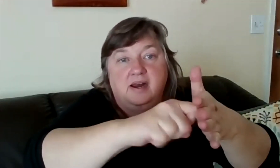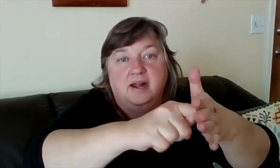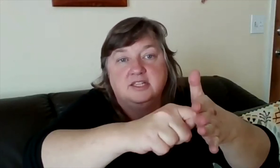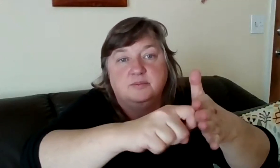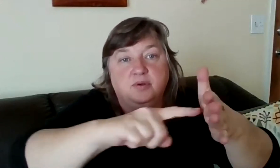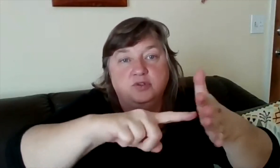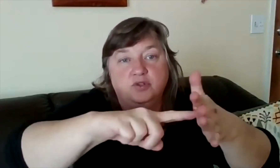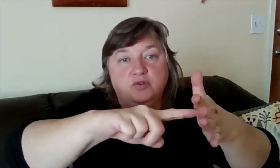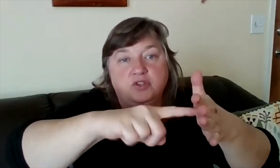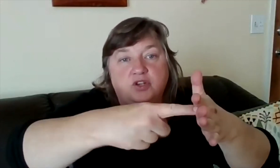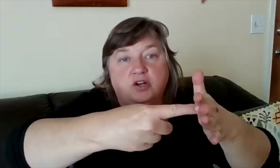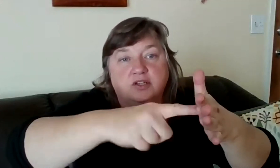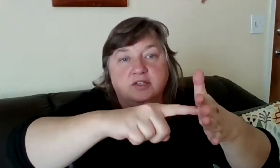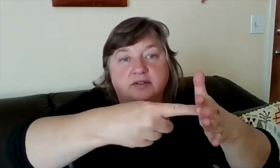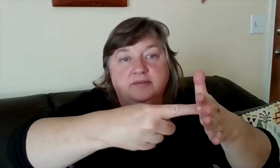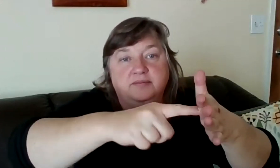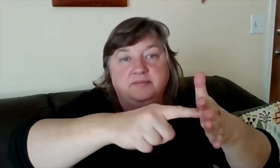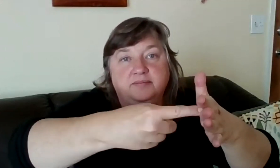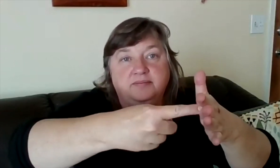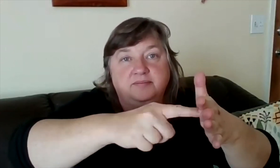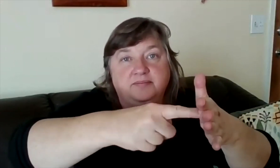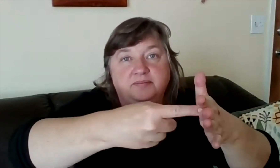As opposed to start.